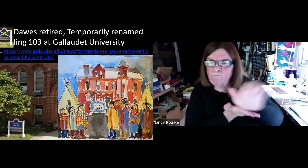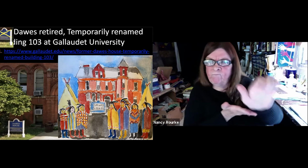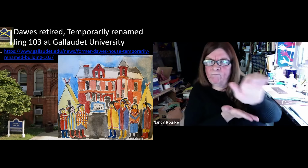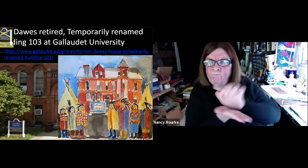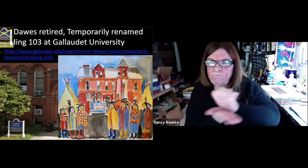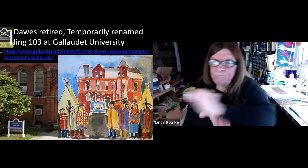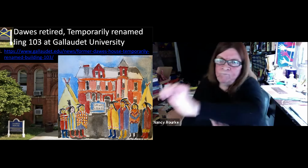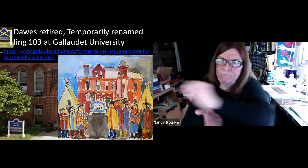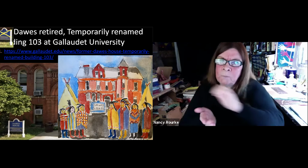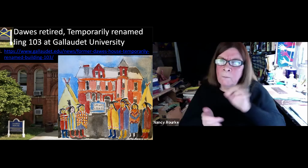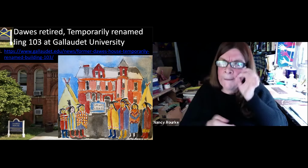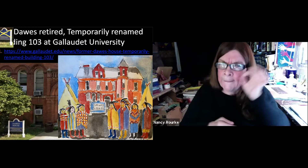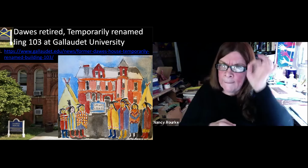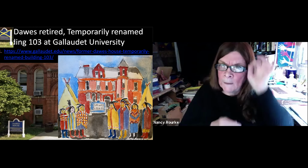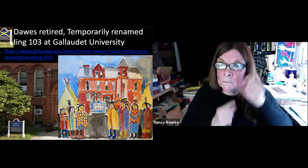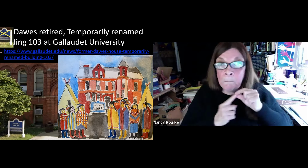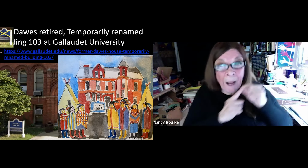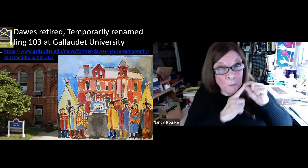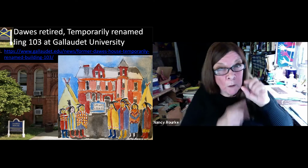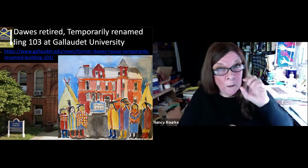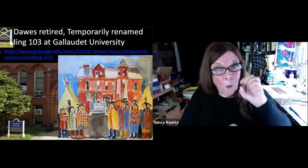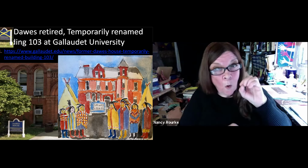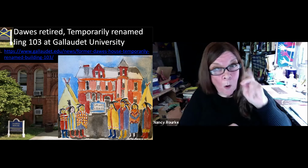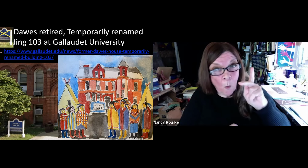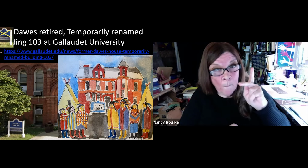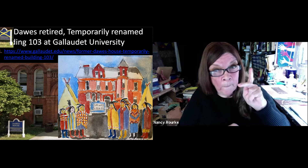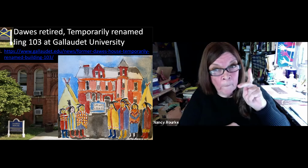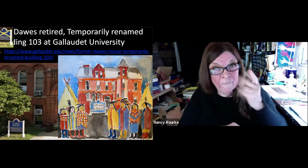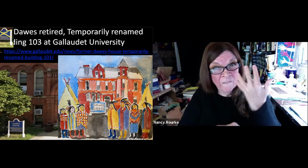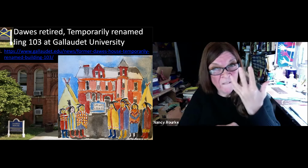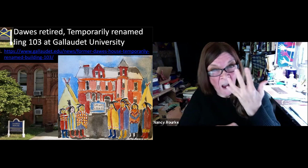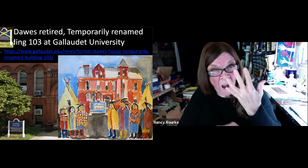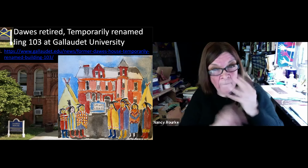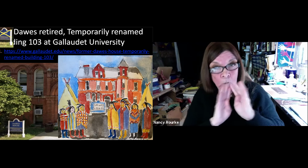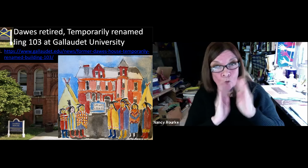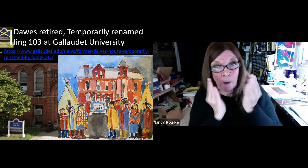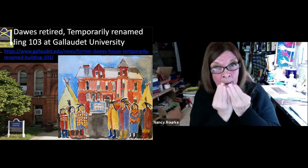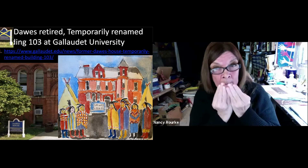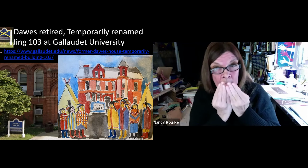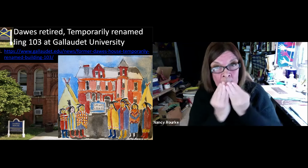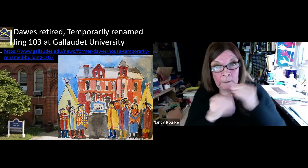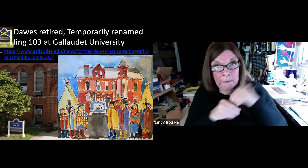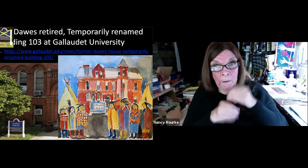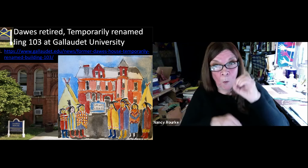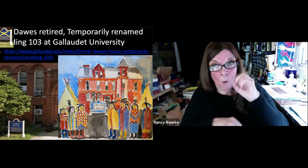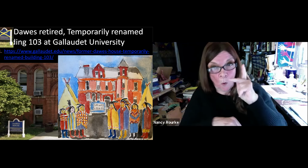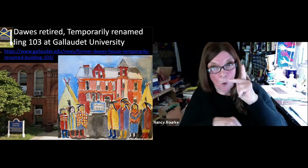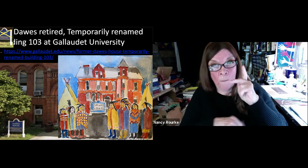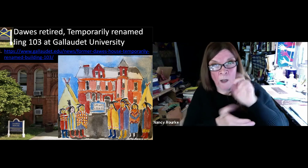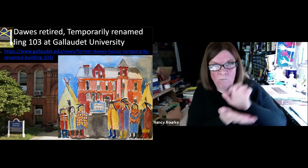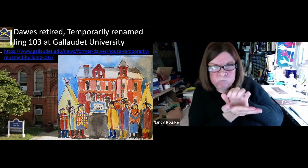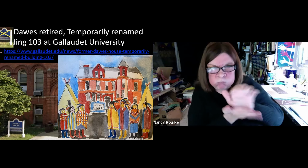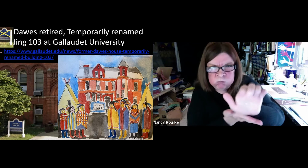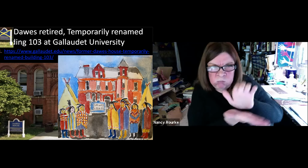The impact of that was that Indians and Native people, especially in the Oklahoma area,